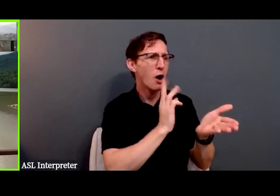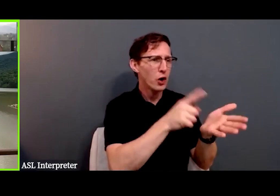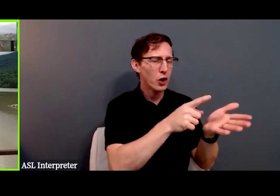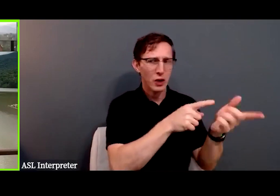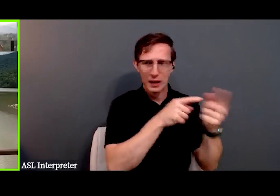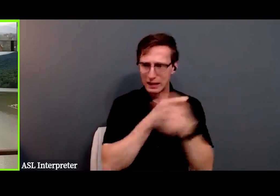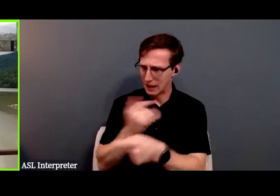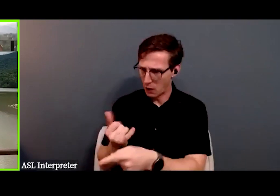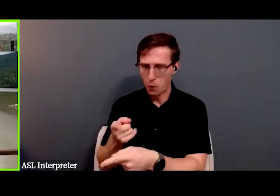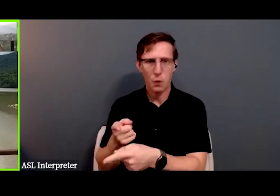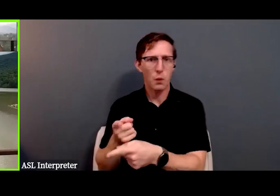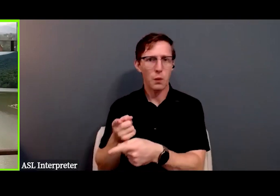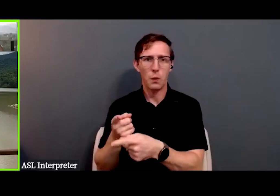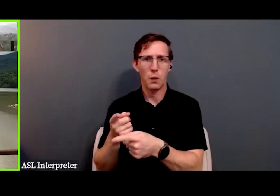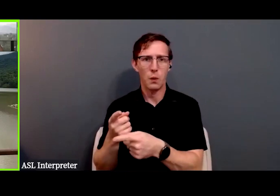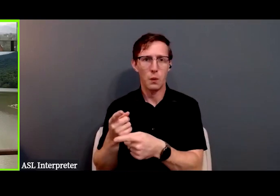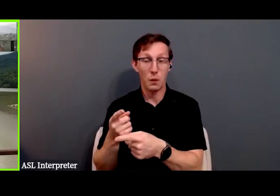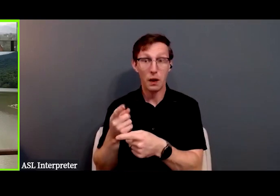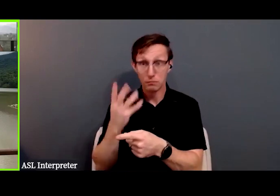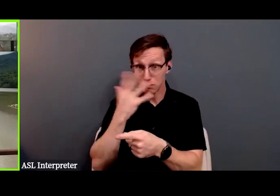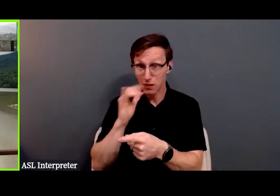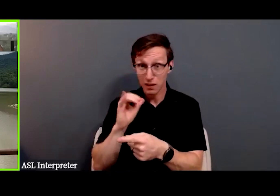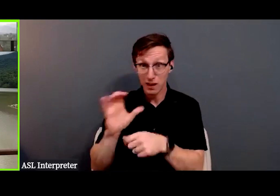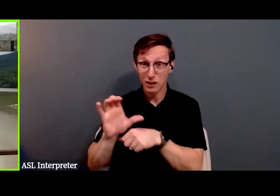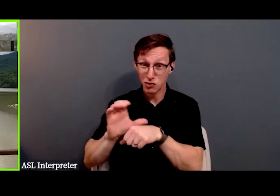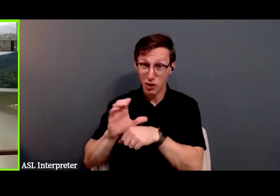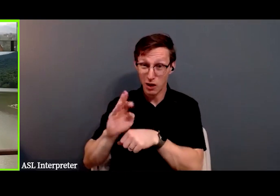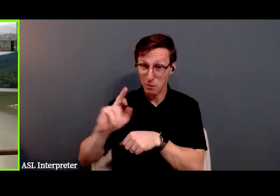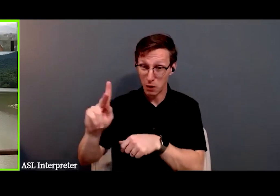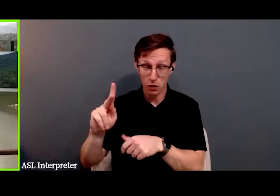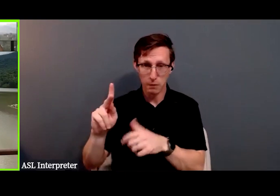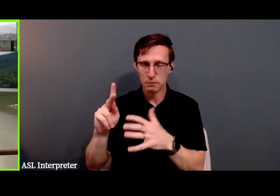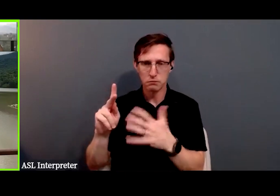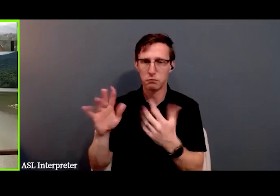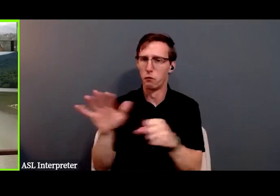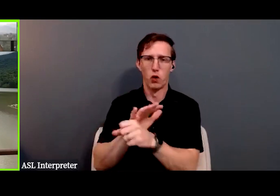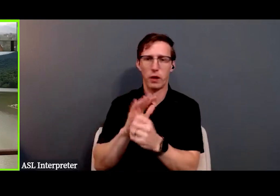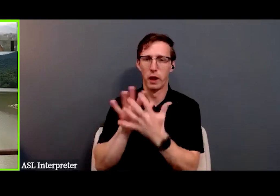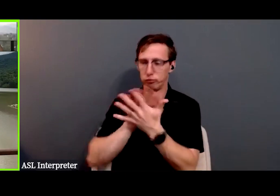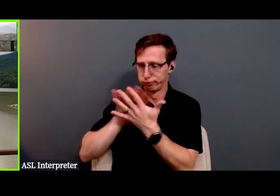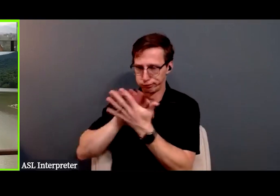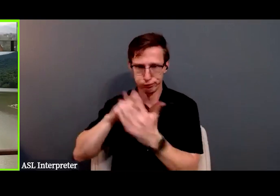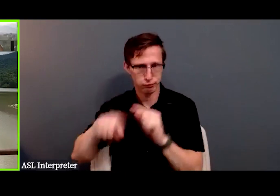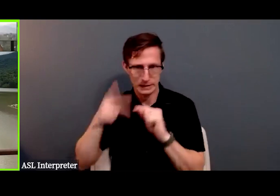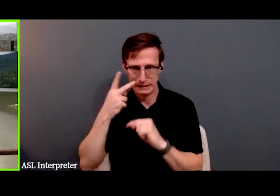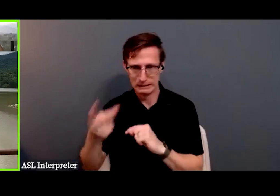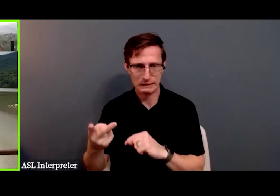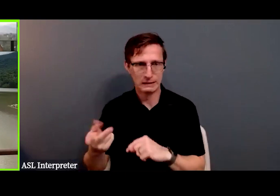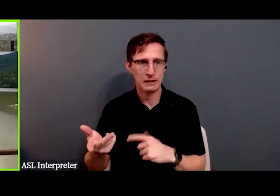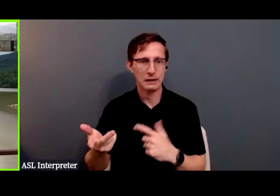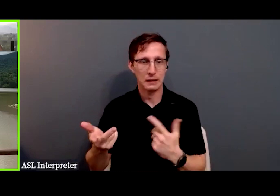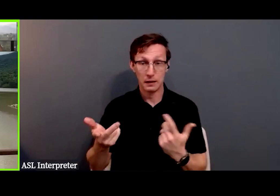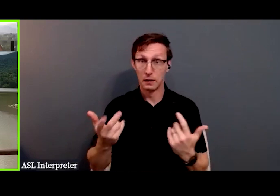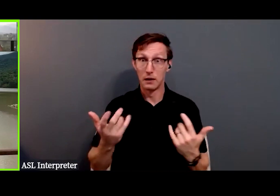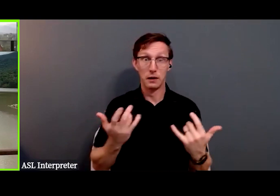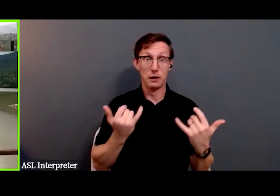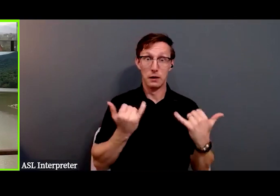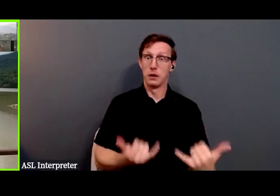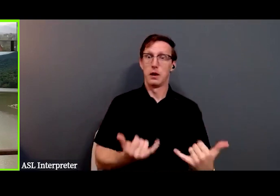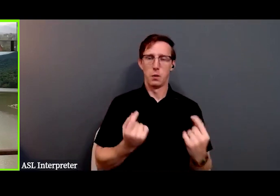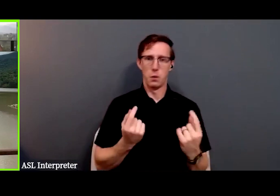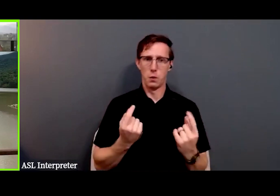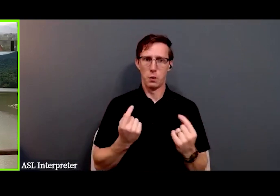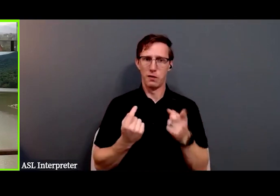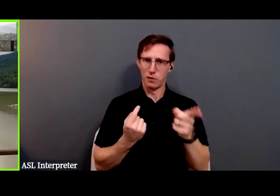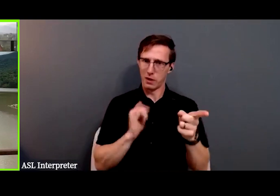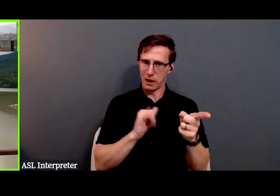would term as chocolate milk. It's that murky. So the task at hand for the North Fork Reservoir is